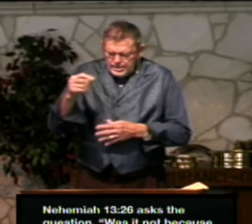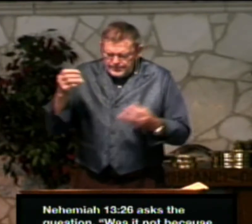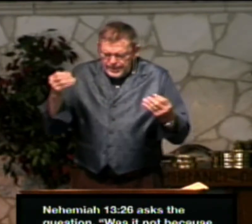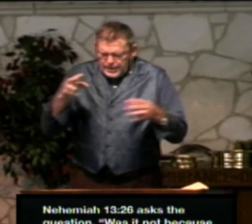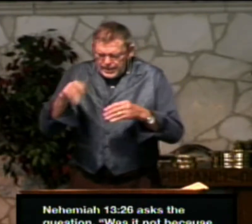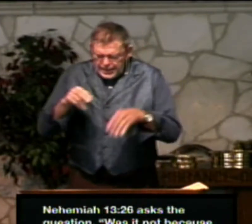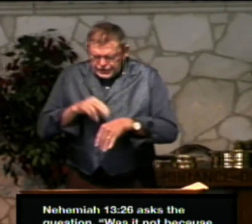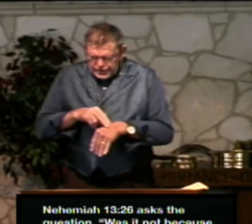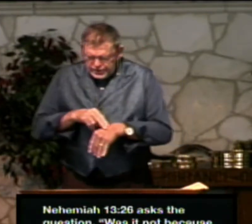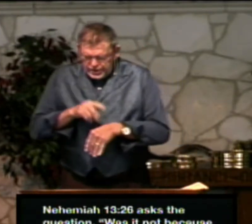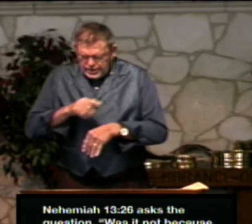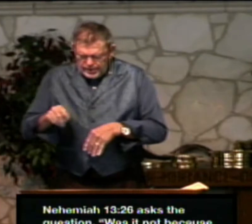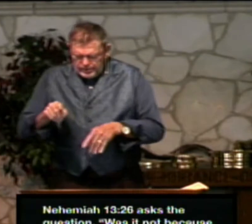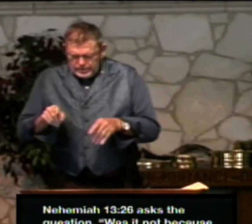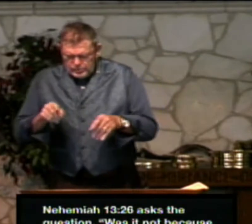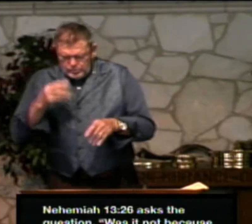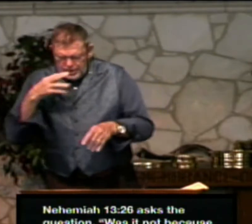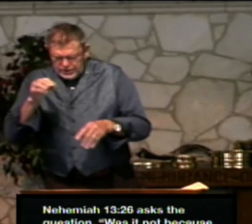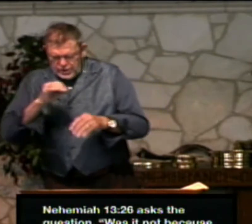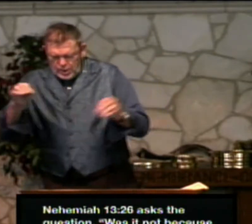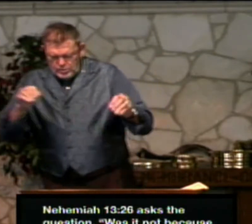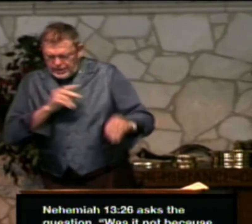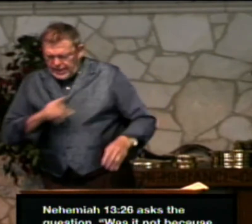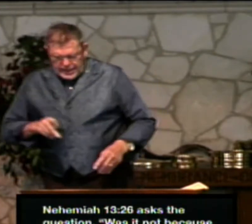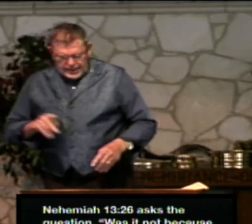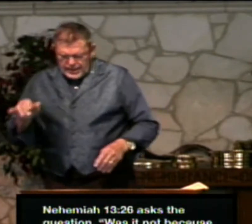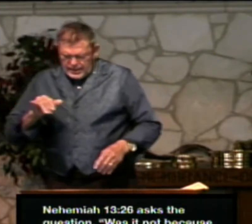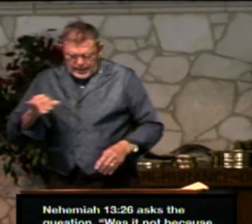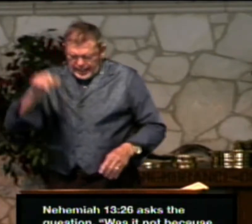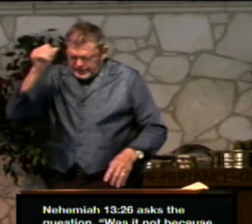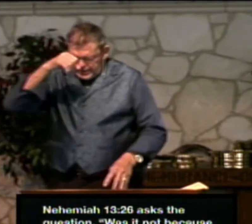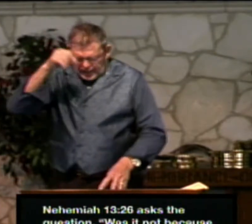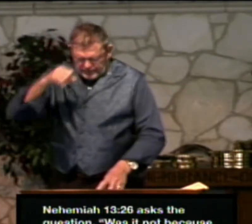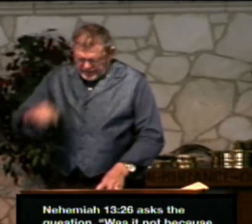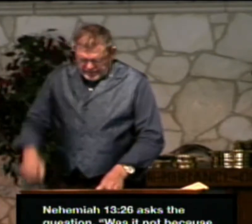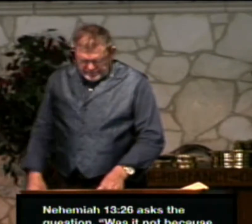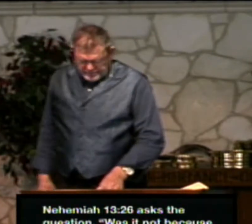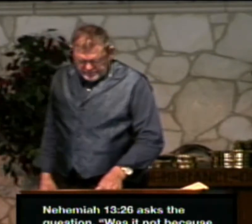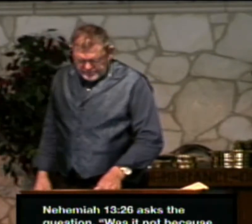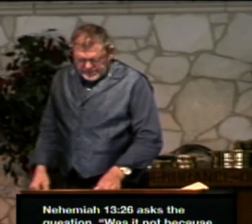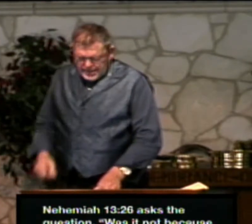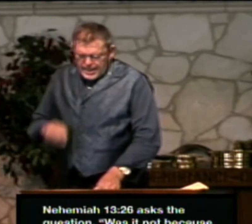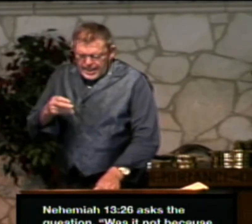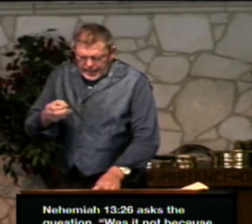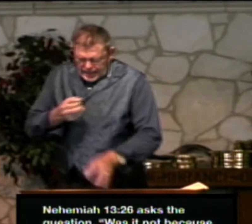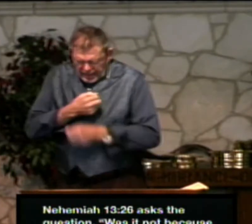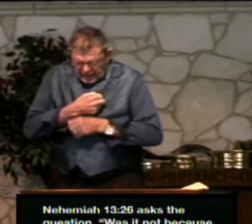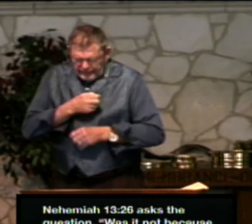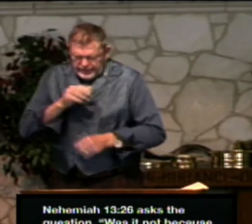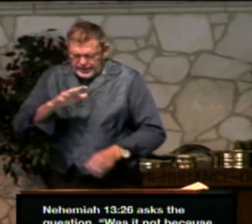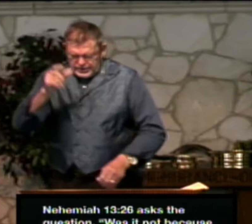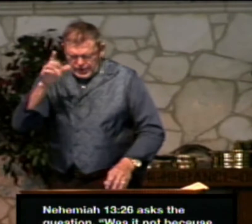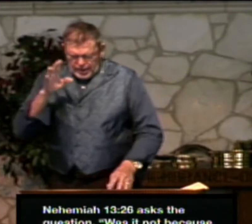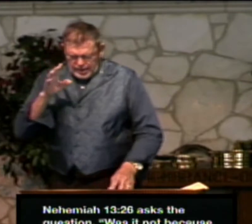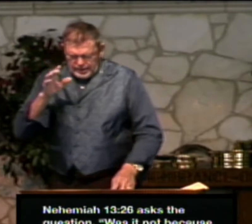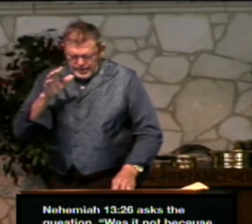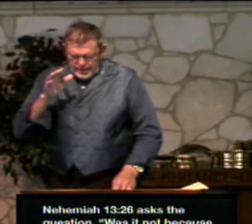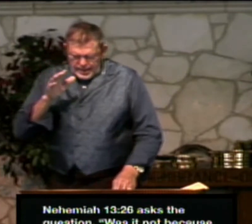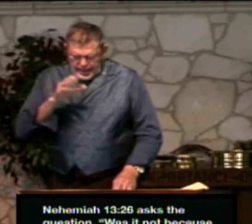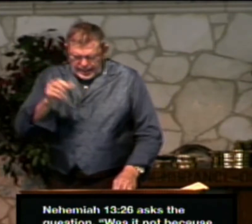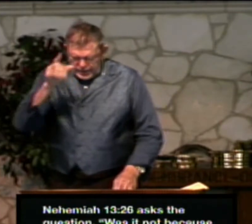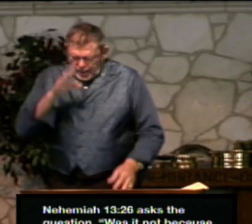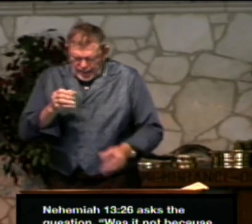Among the many nations, there was no king like Solomon. He loved his